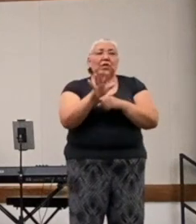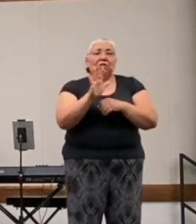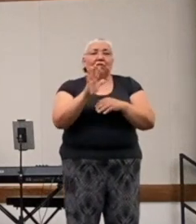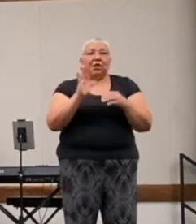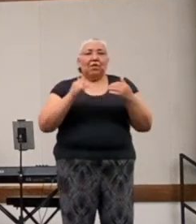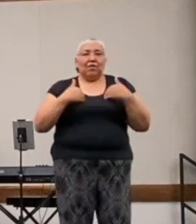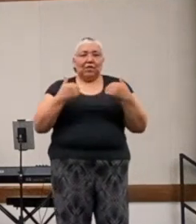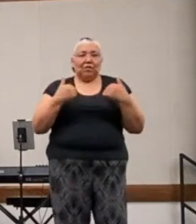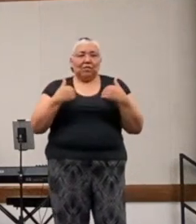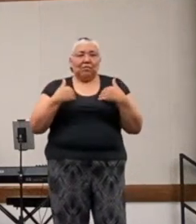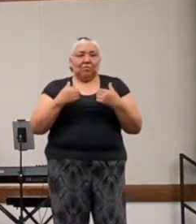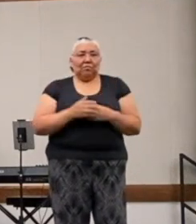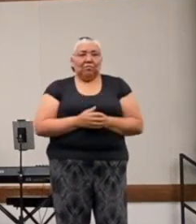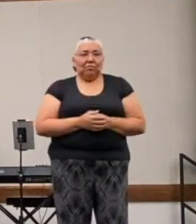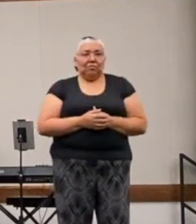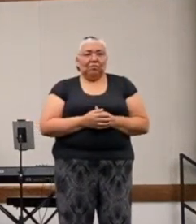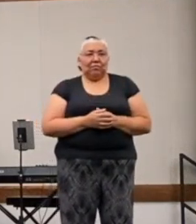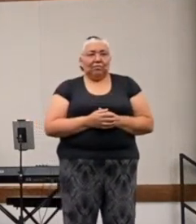his possessions.